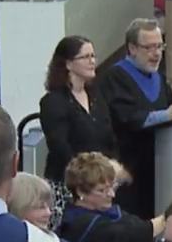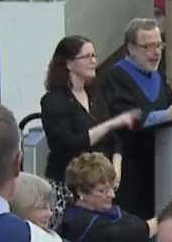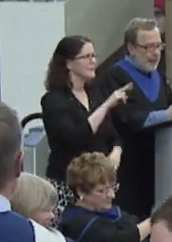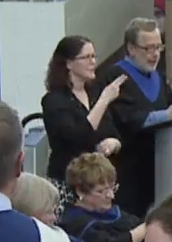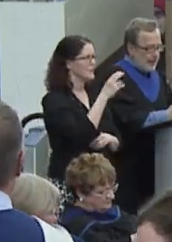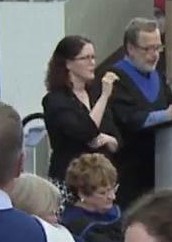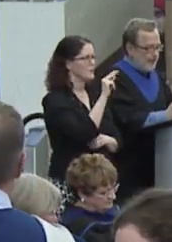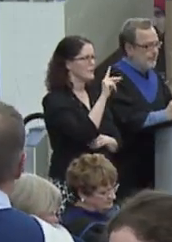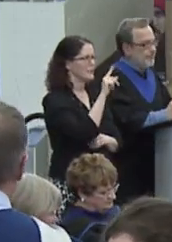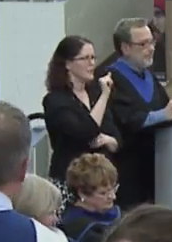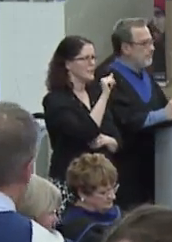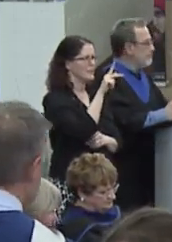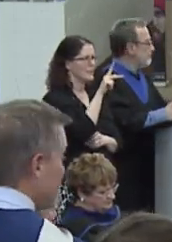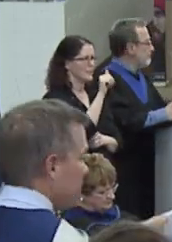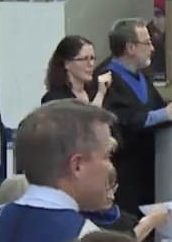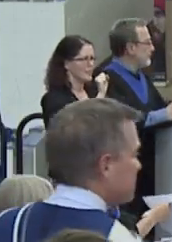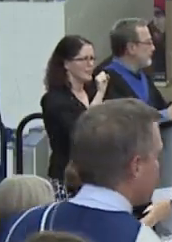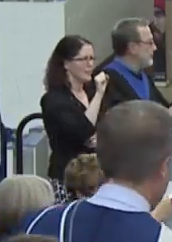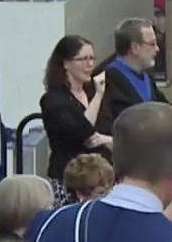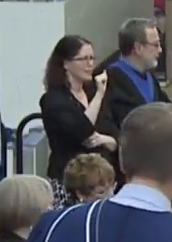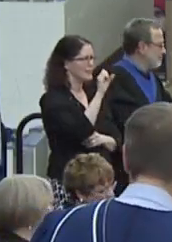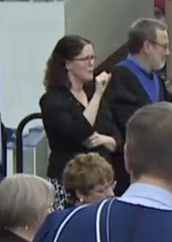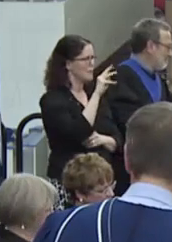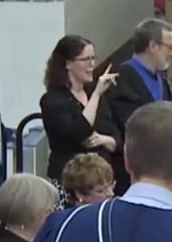Rhonda Casamani.